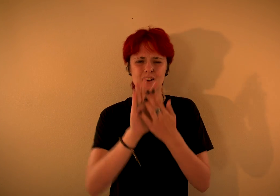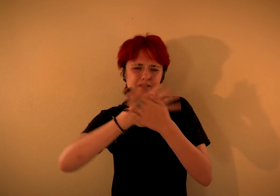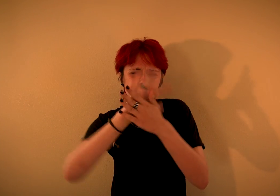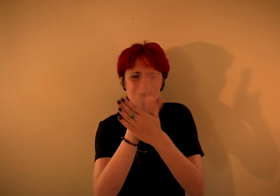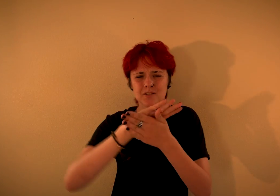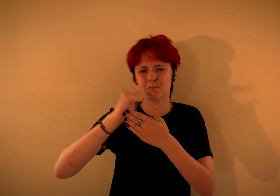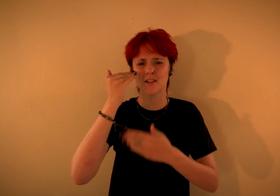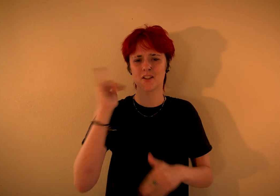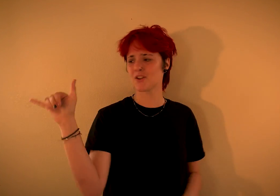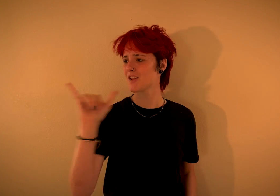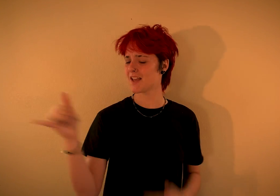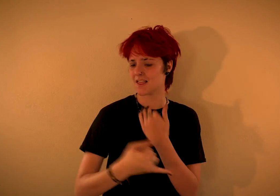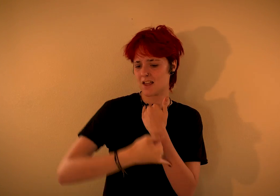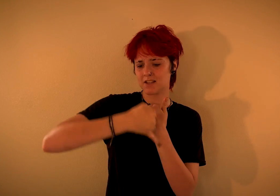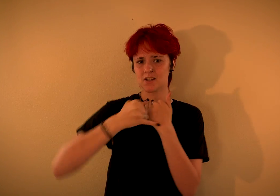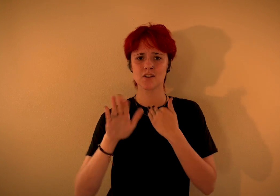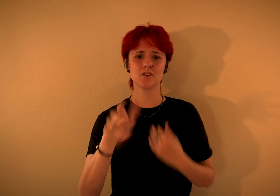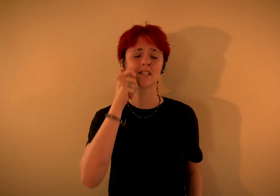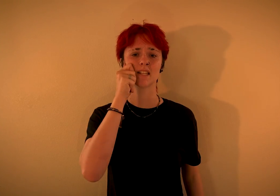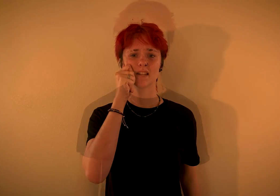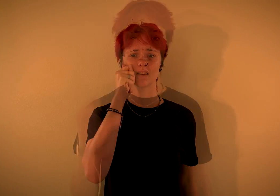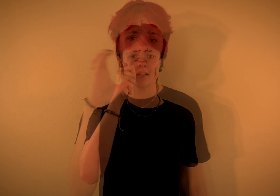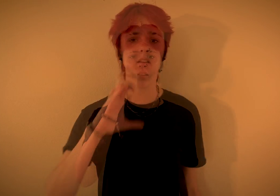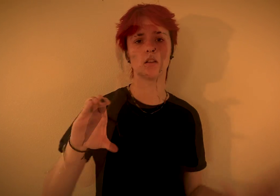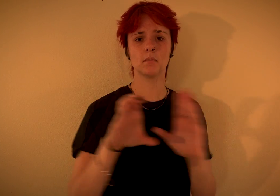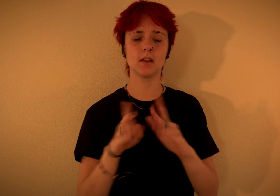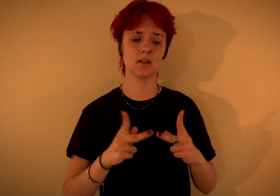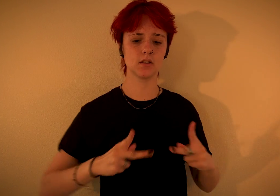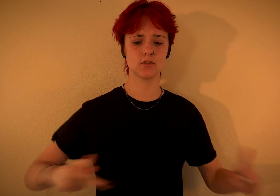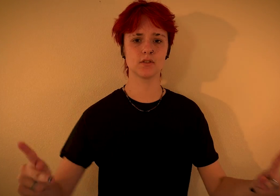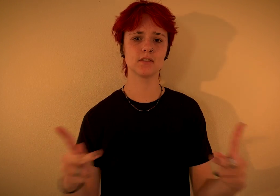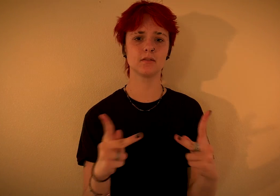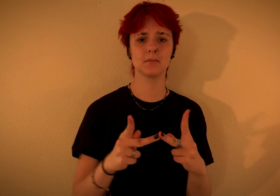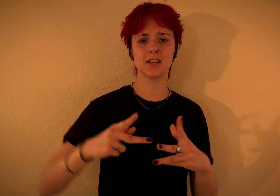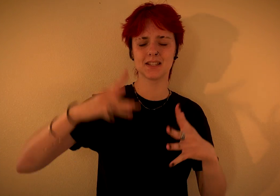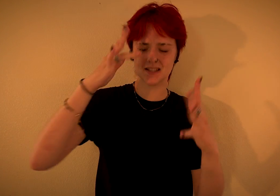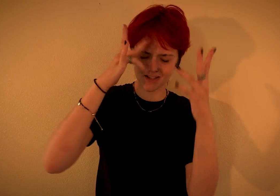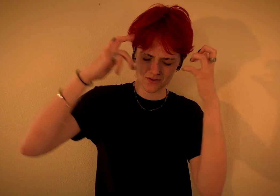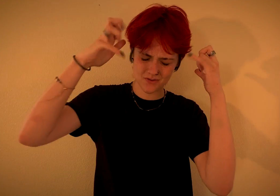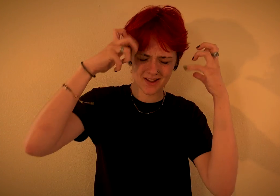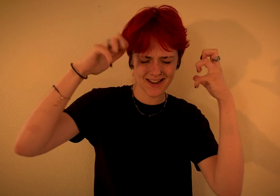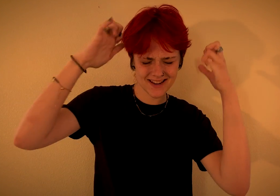seem familiar like lines on your skin. Pictures of places though I've never